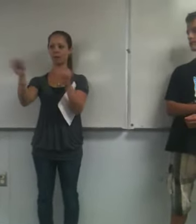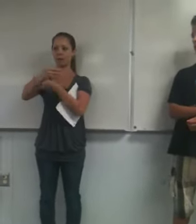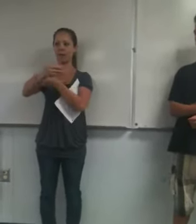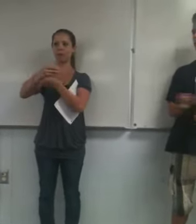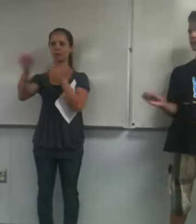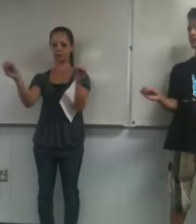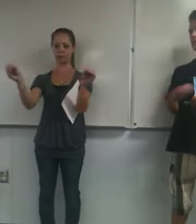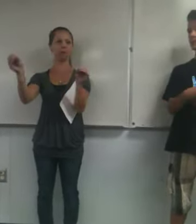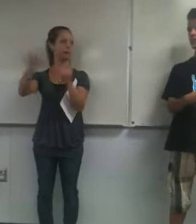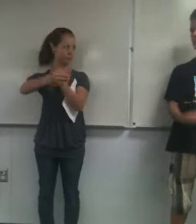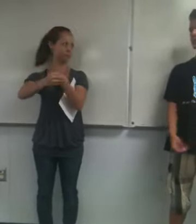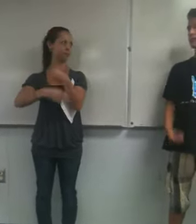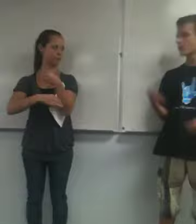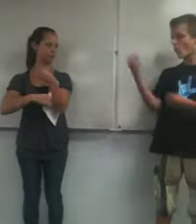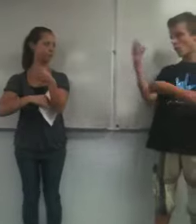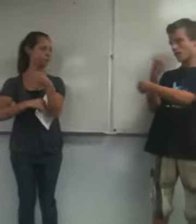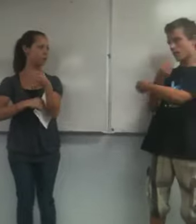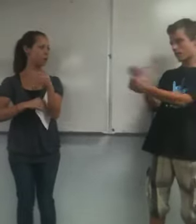walls. Office.